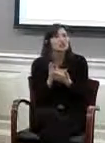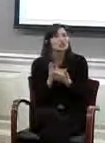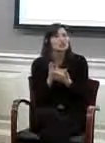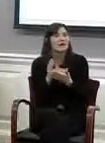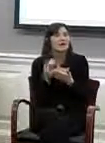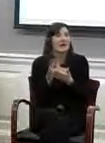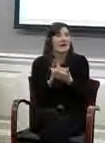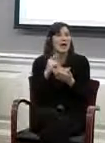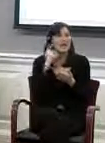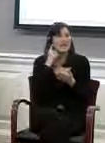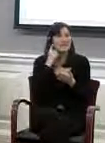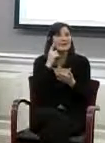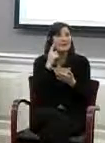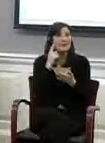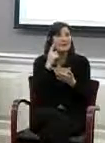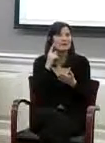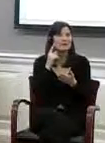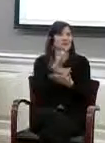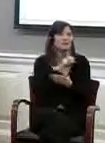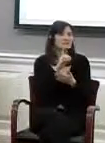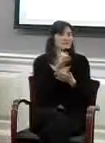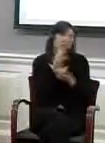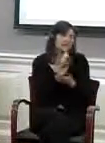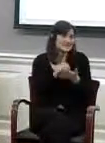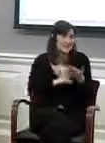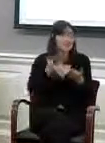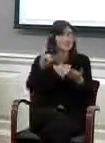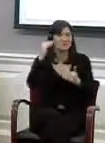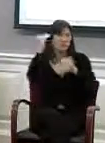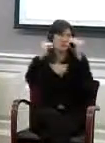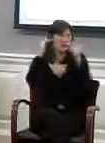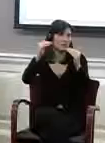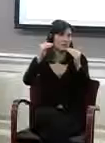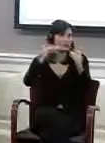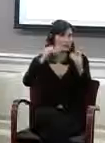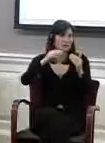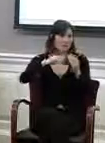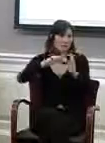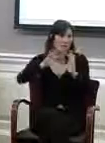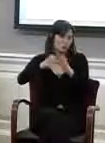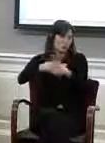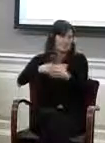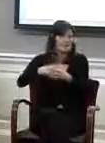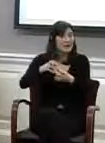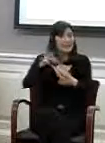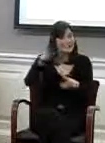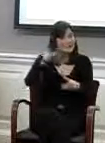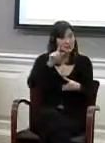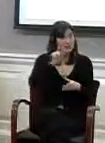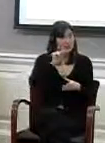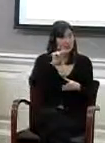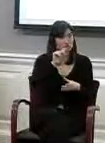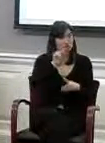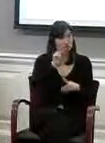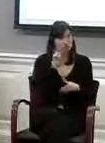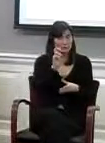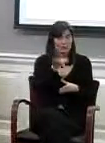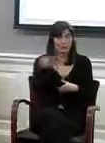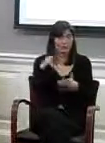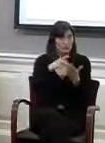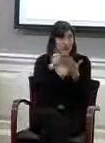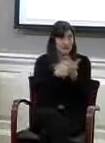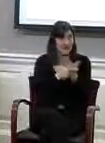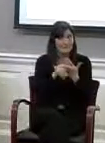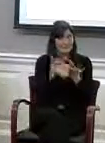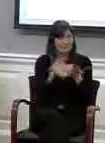learning programs for adults, and especially the program that they're doing in Turkey, which might be interesting for you. Edward